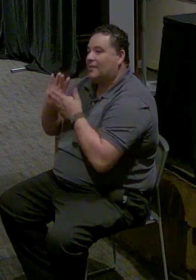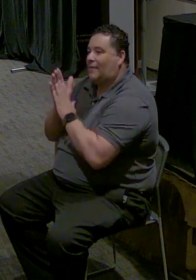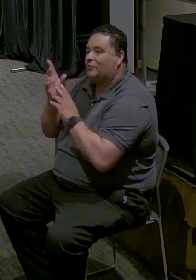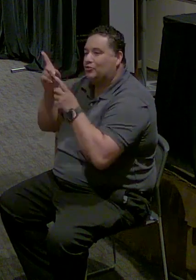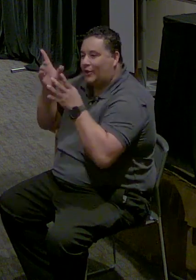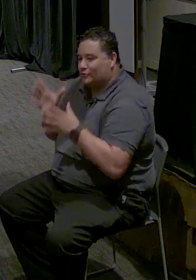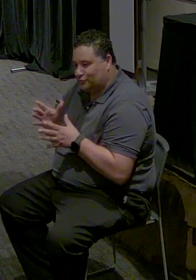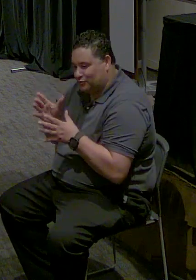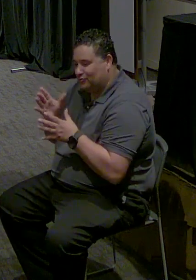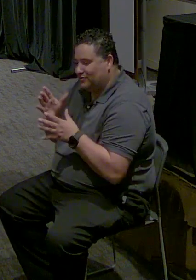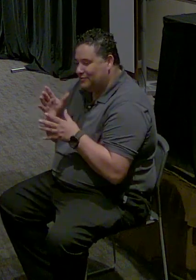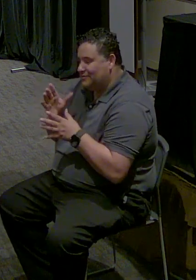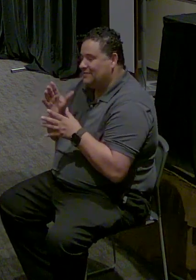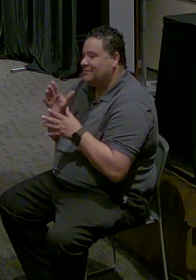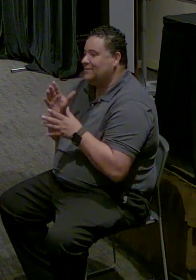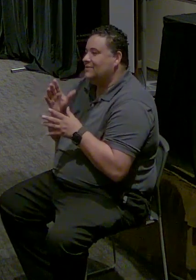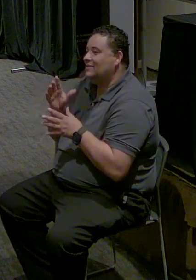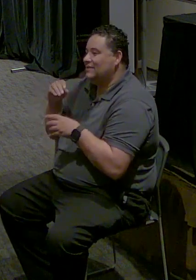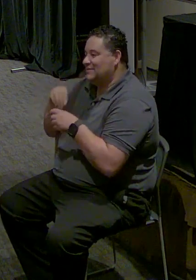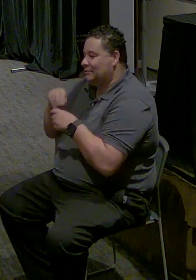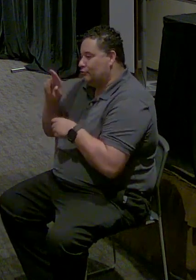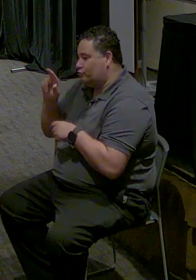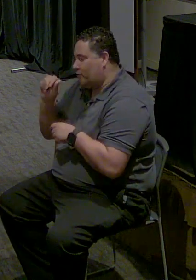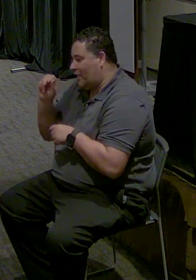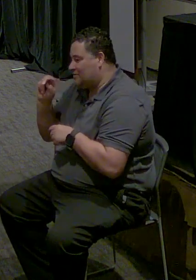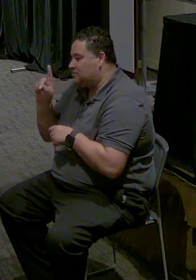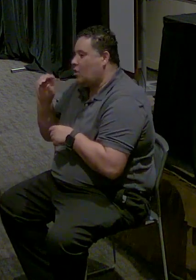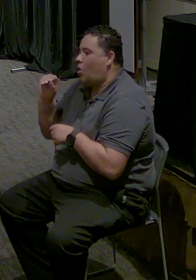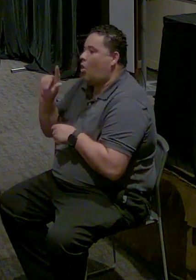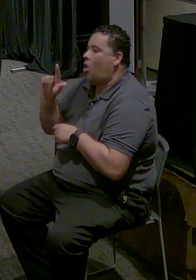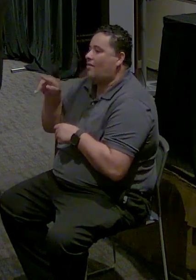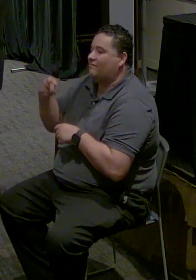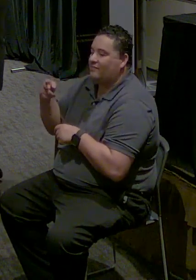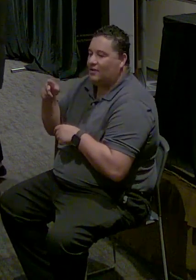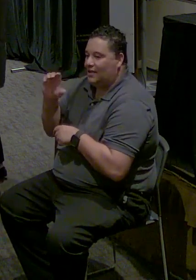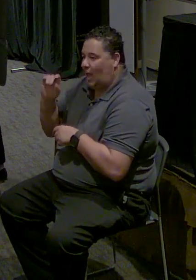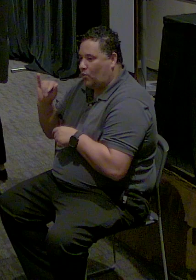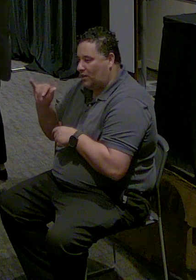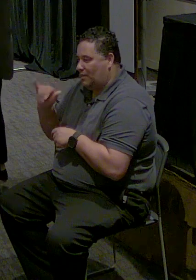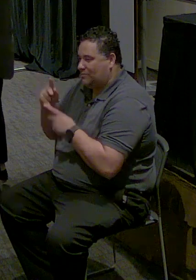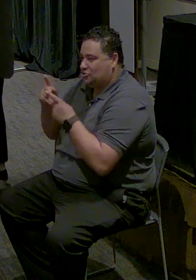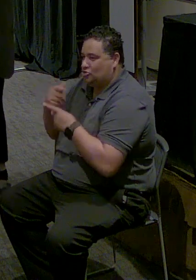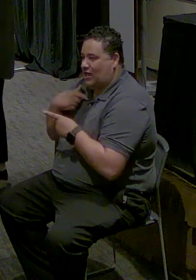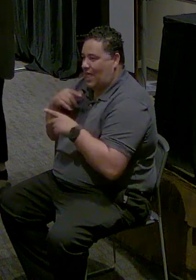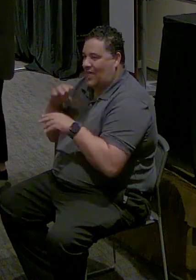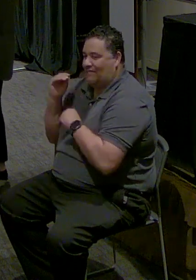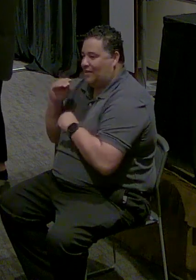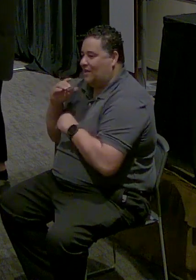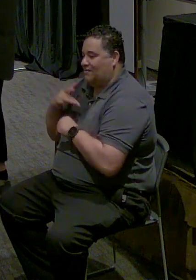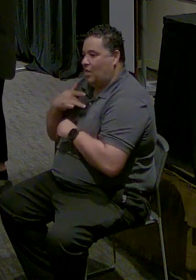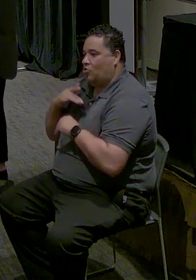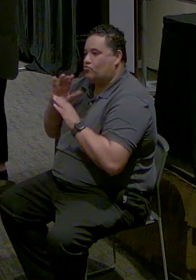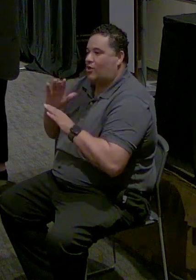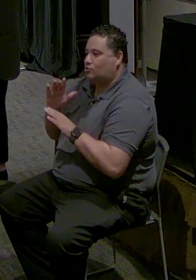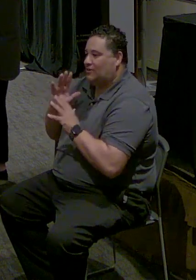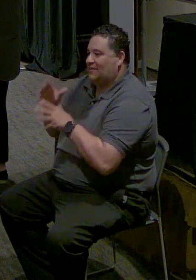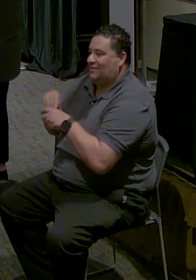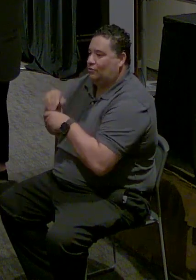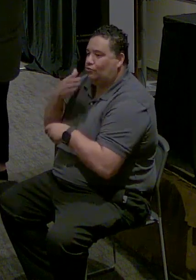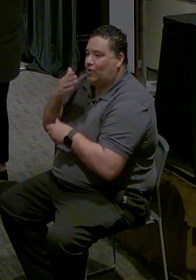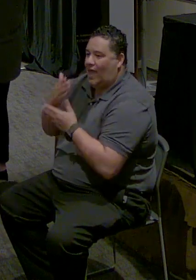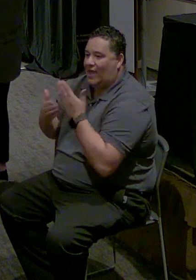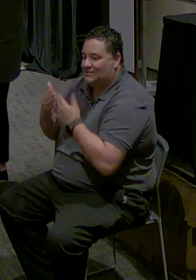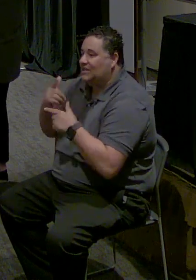director in Randolph County, where the position I left, and it felt great to leave it in good hands. But then